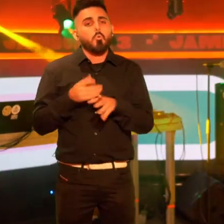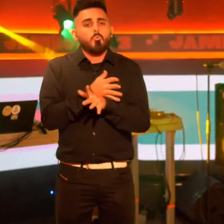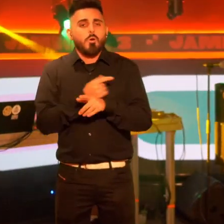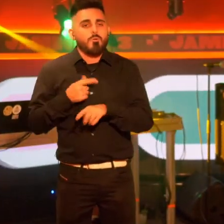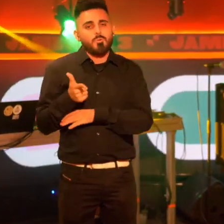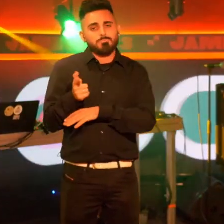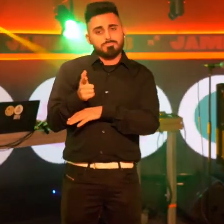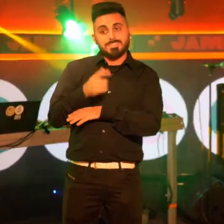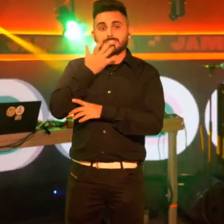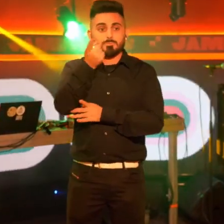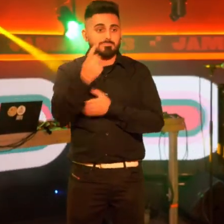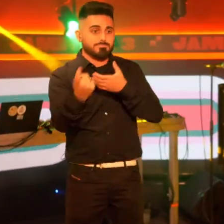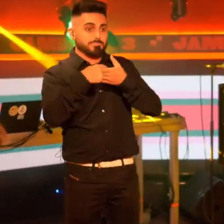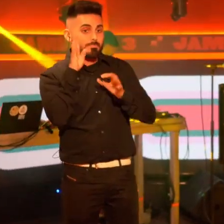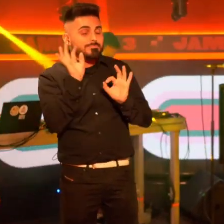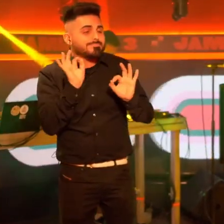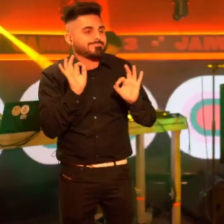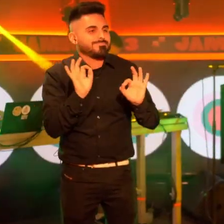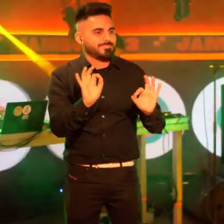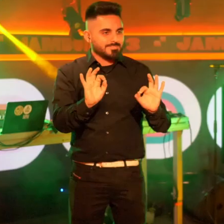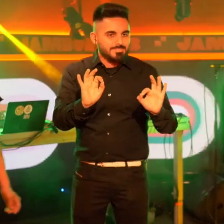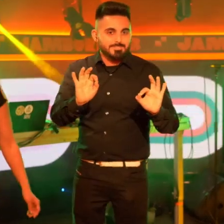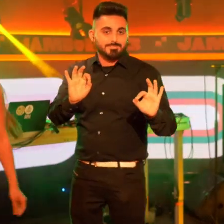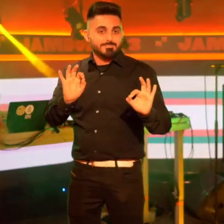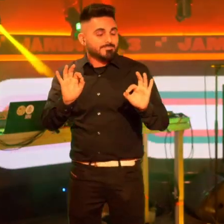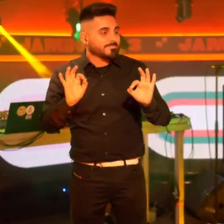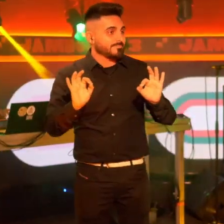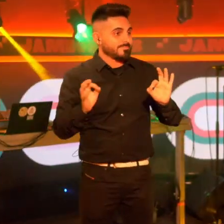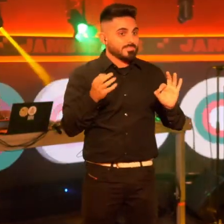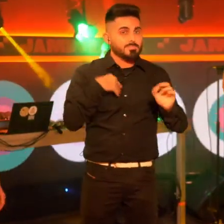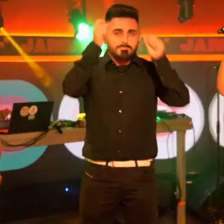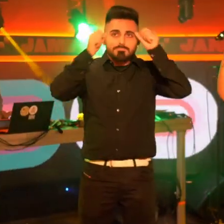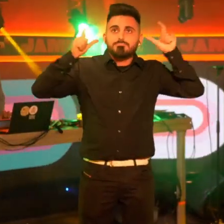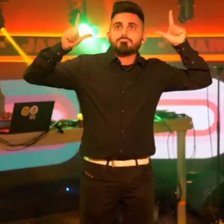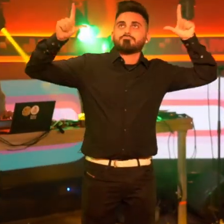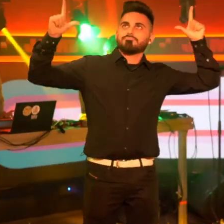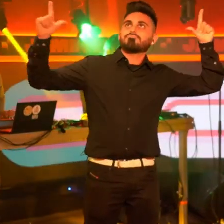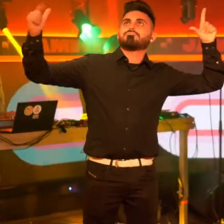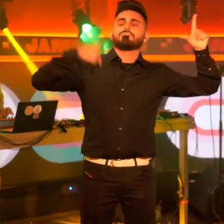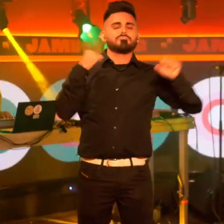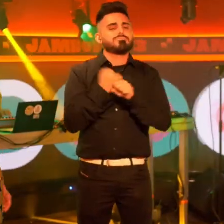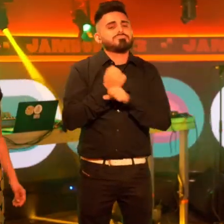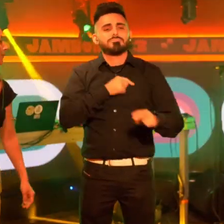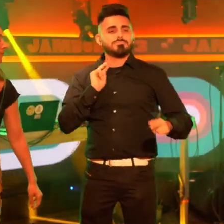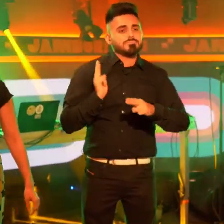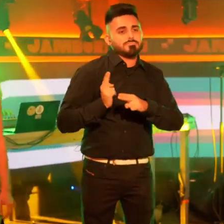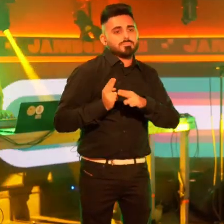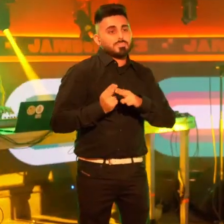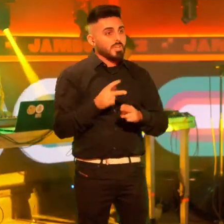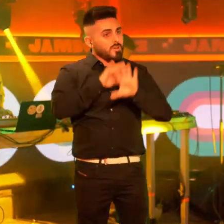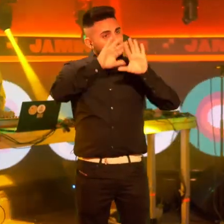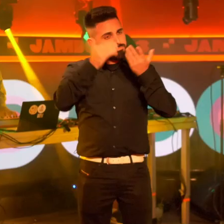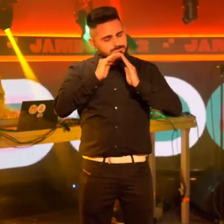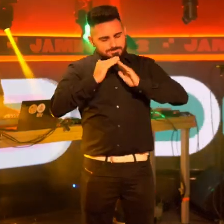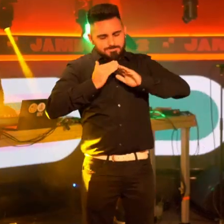OG, yeah. You might fall if you play me. I dream big and I work hard. I know the world